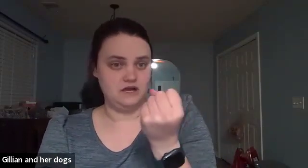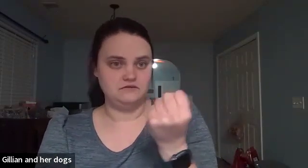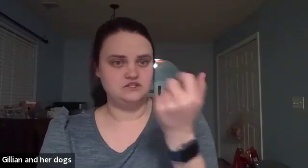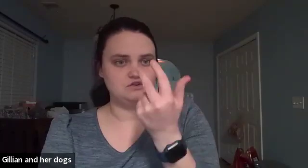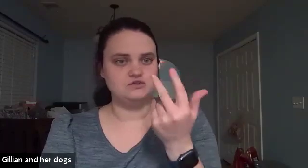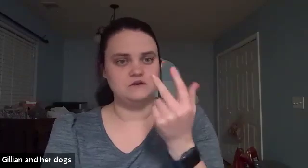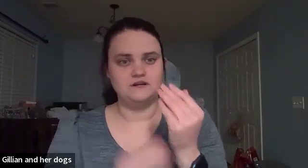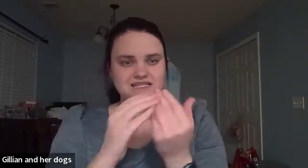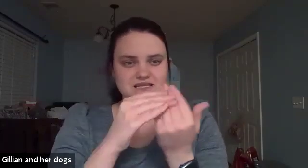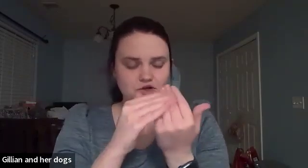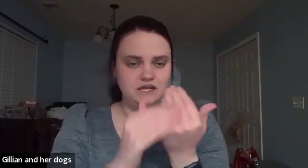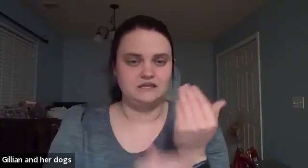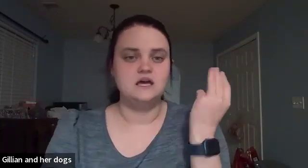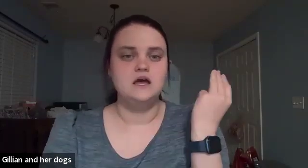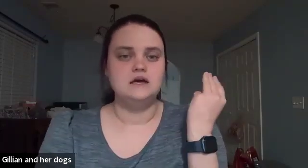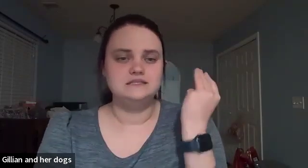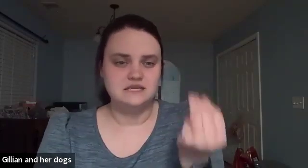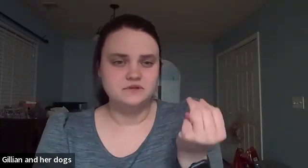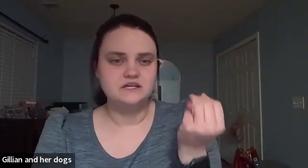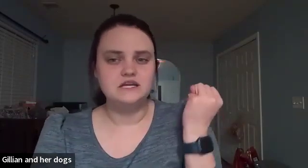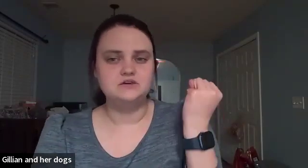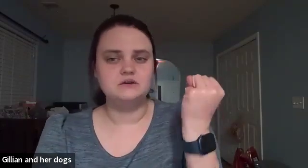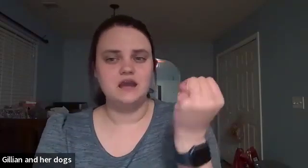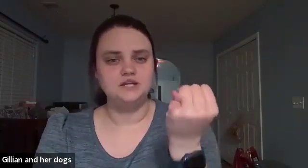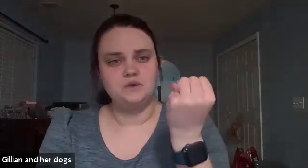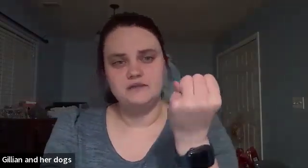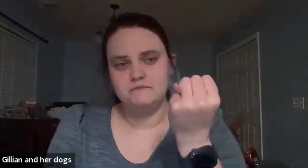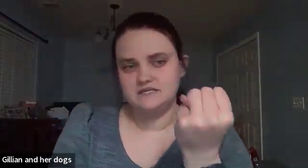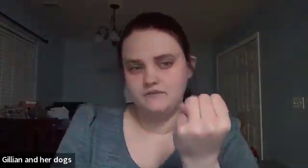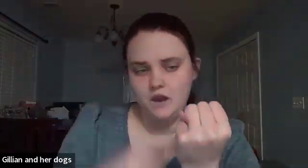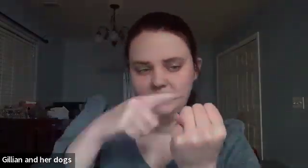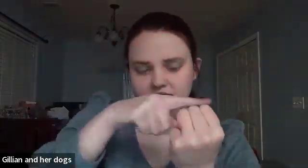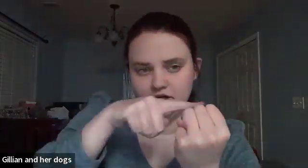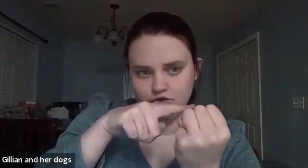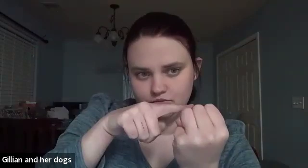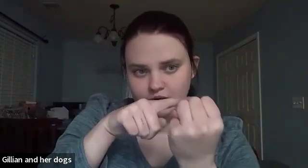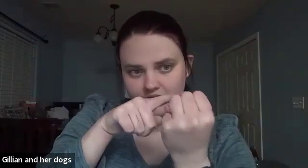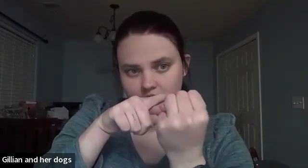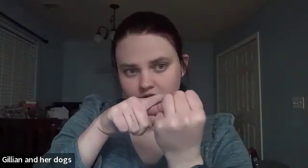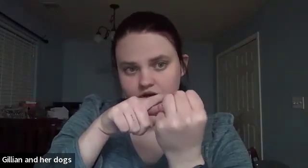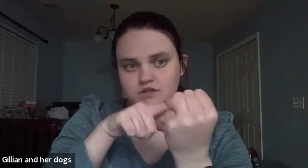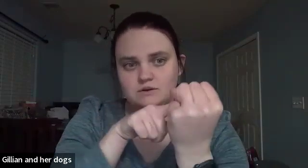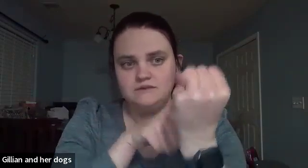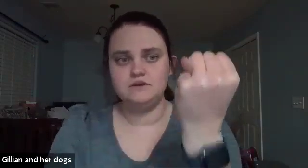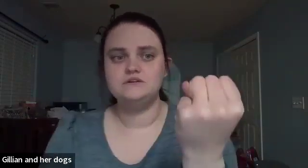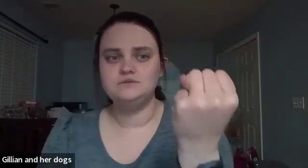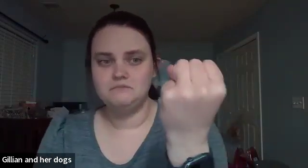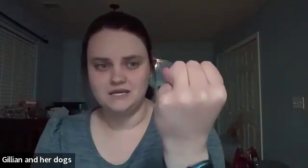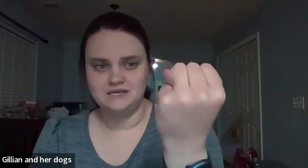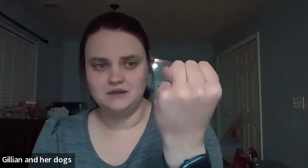Saturday? Because those 3 are very similar hands. Typically, you can catch by the base of how many fingers are pointing up. So like if you notice with Monday,